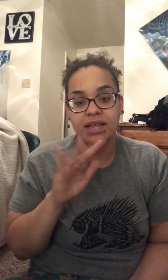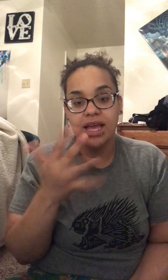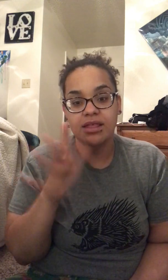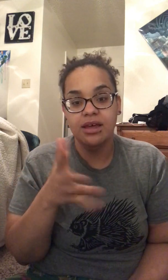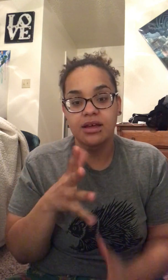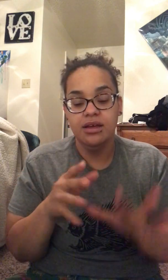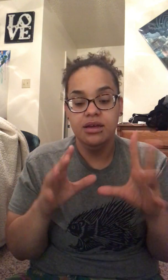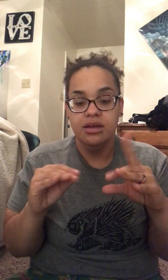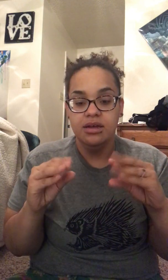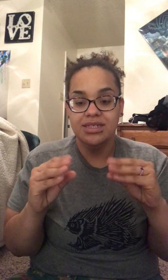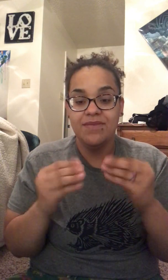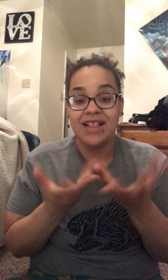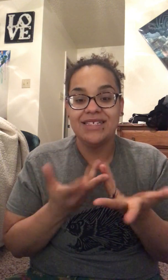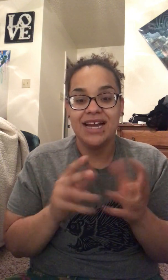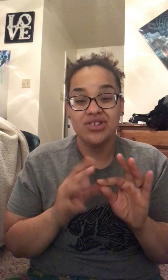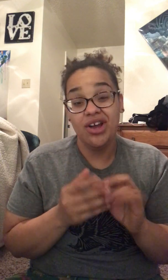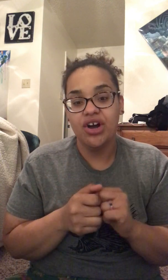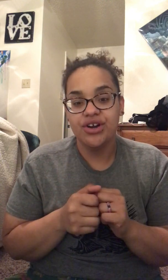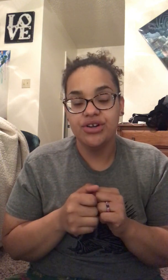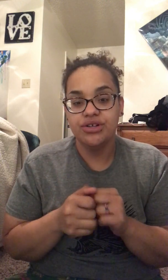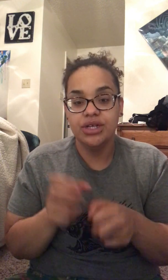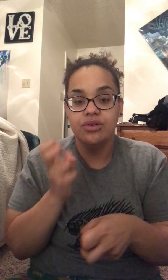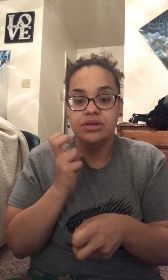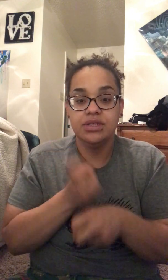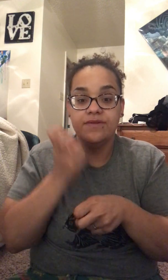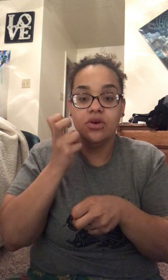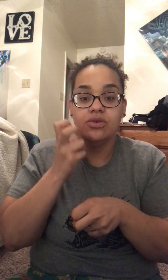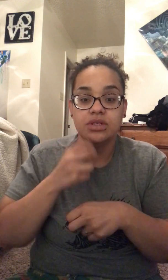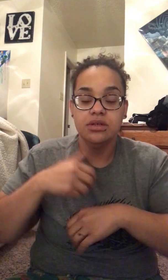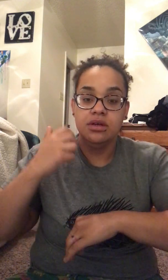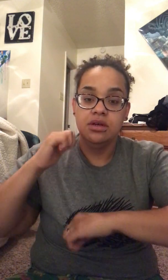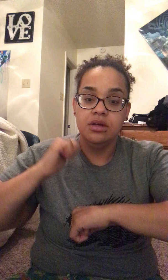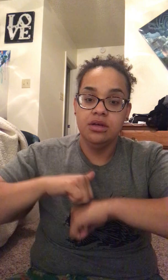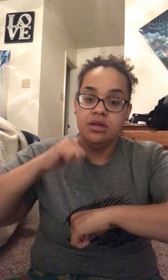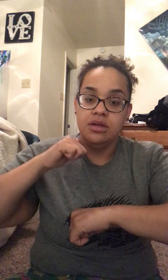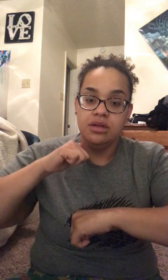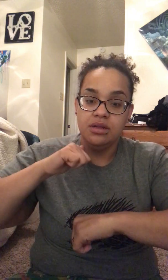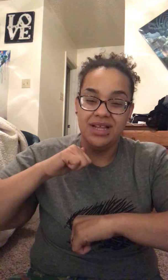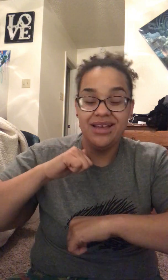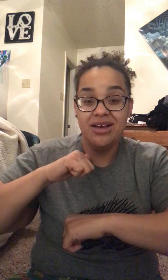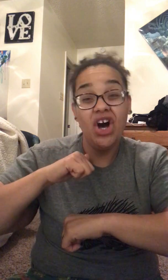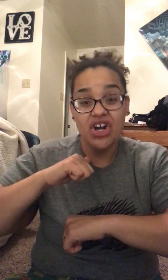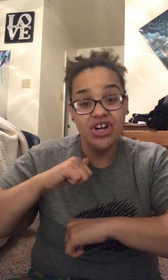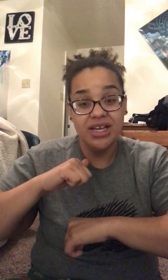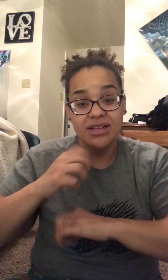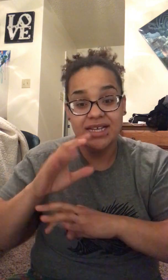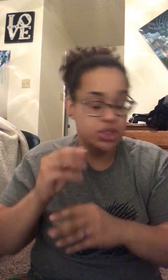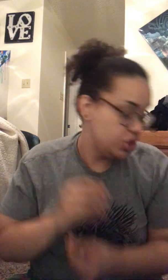like something that's actually hard. So difficult, like hard in texture.